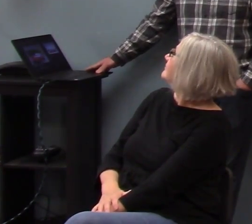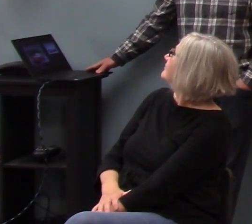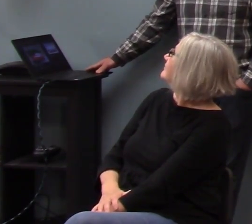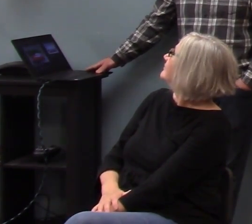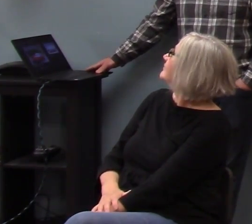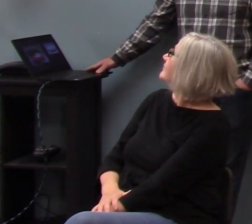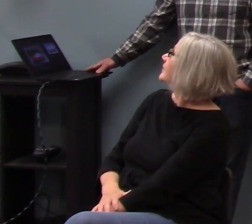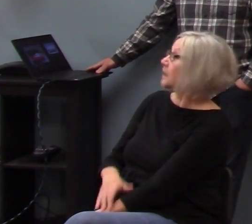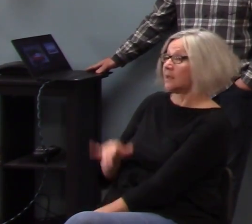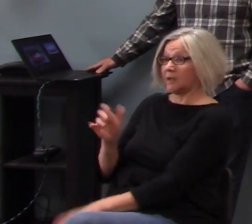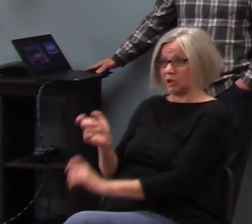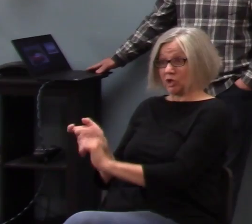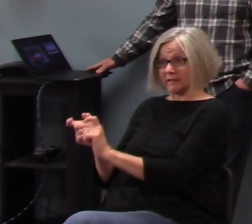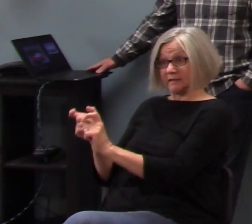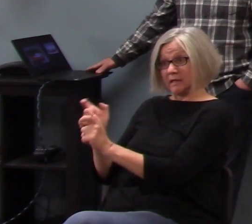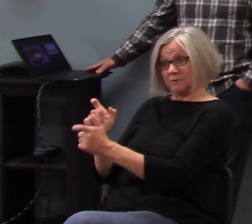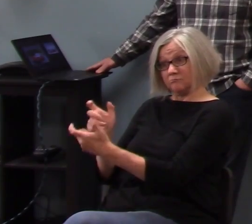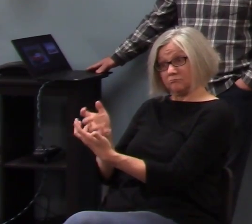Is it adjusting?